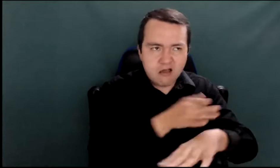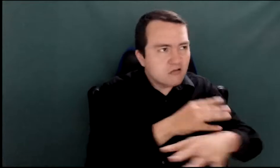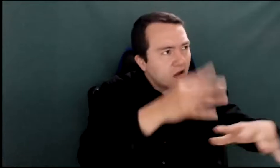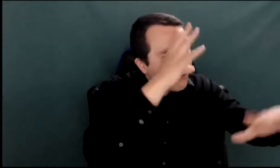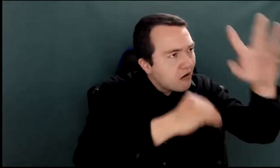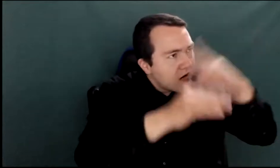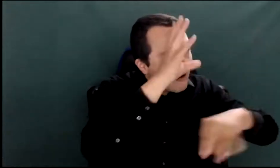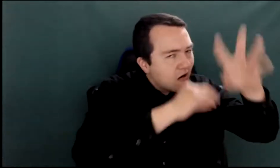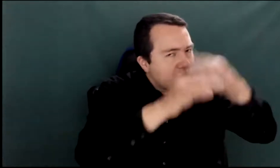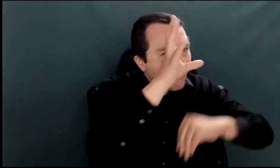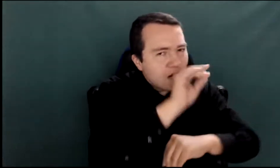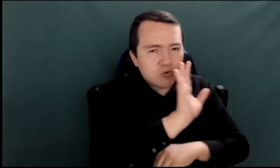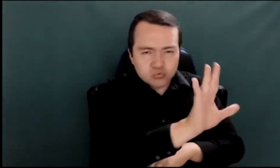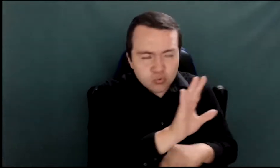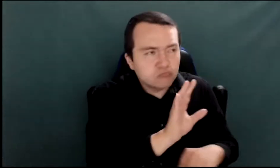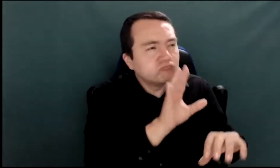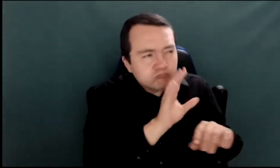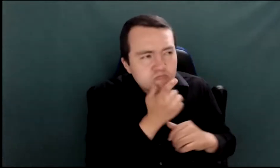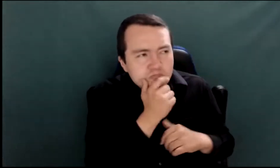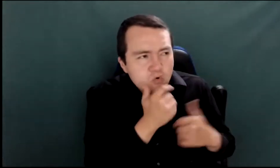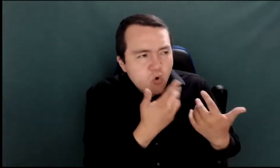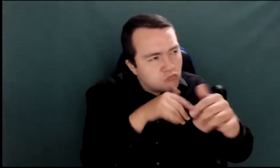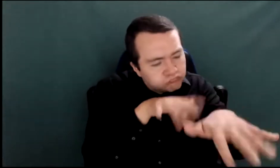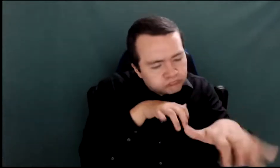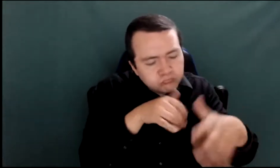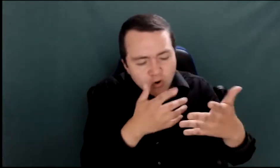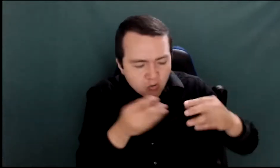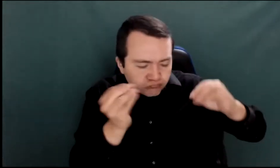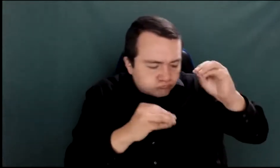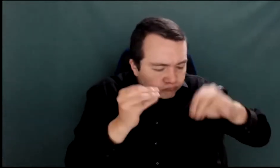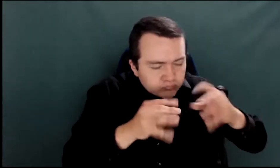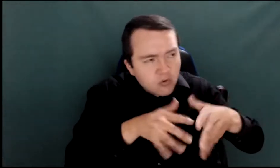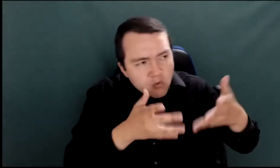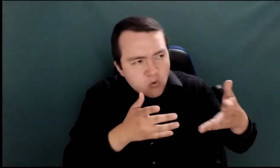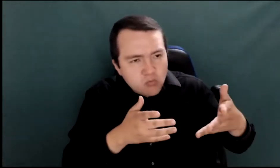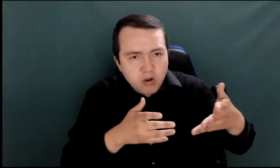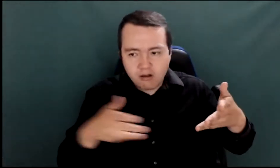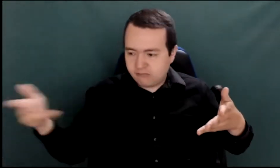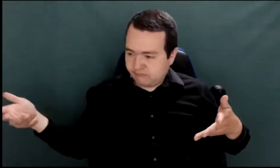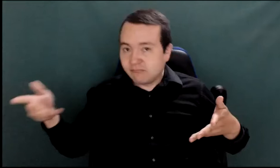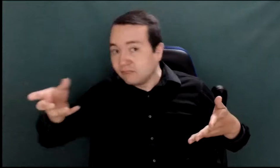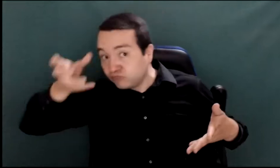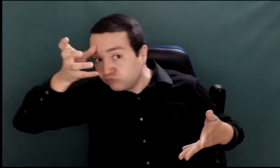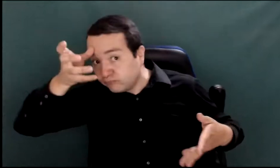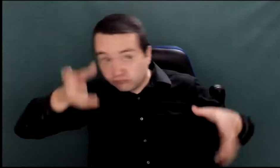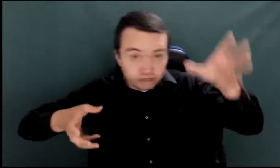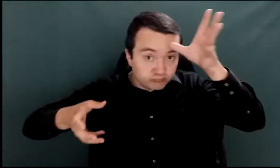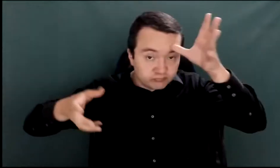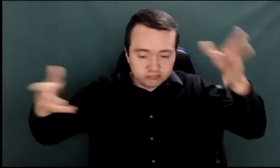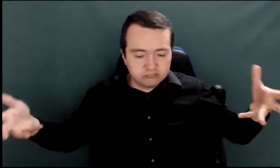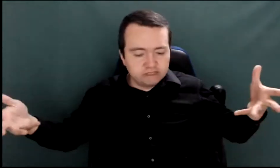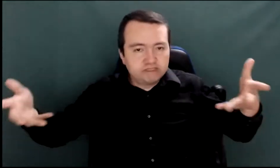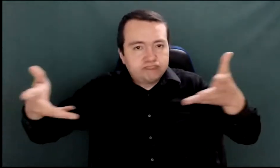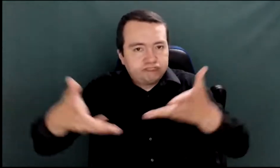who was trained at the university, and many of them are indigenous people, but many of these can supplement